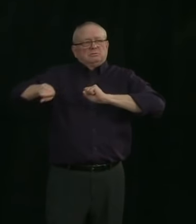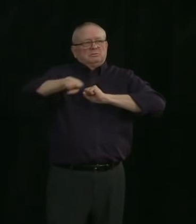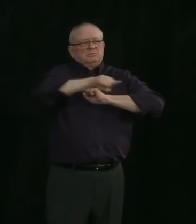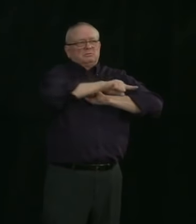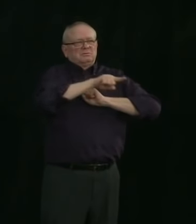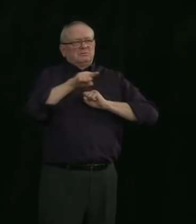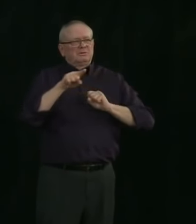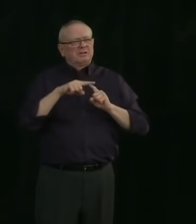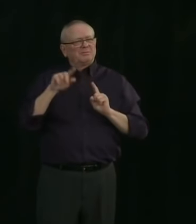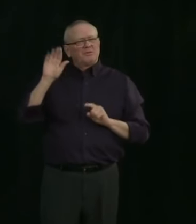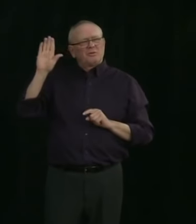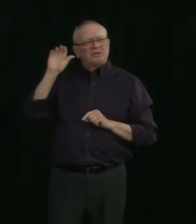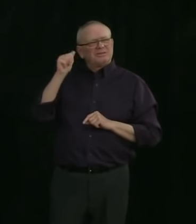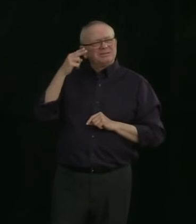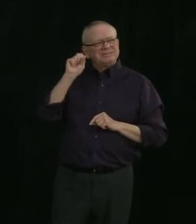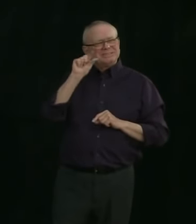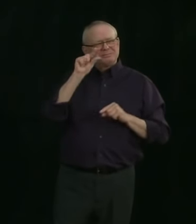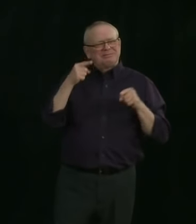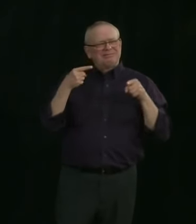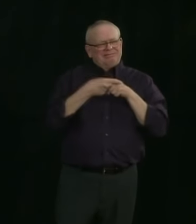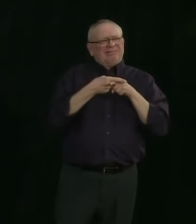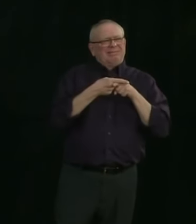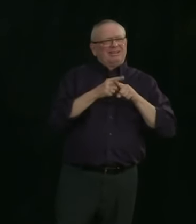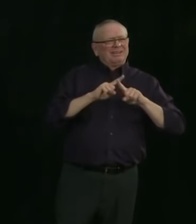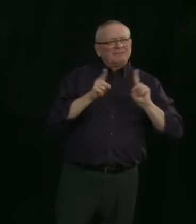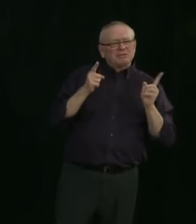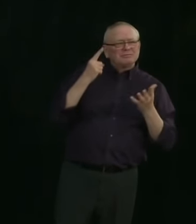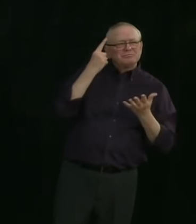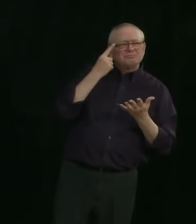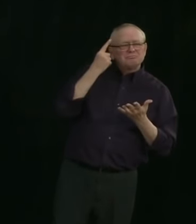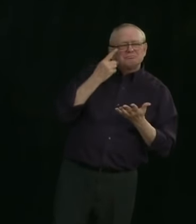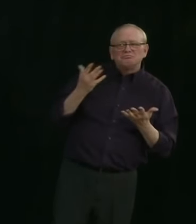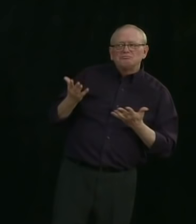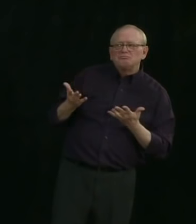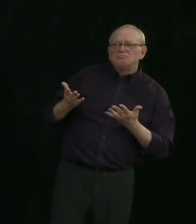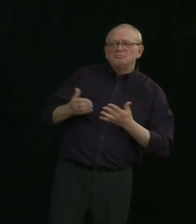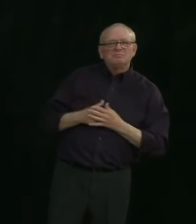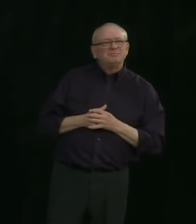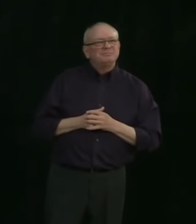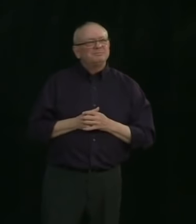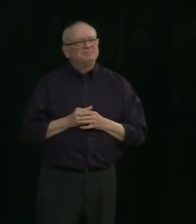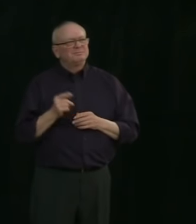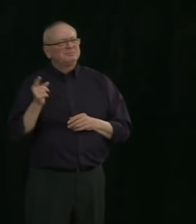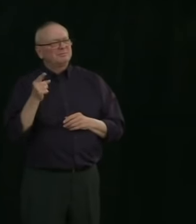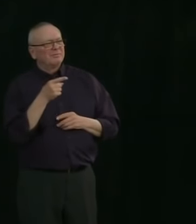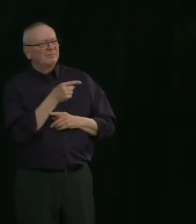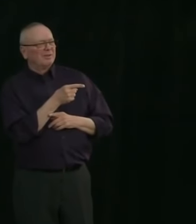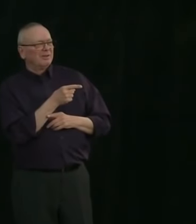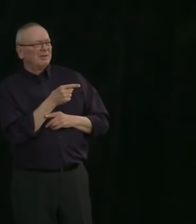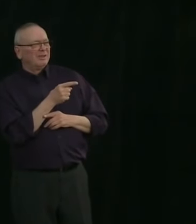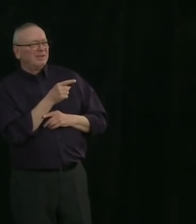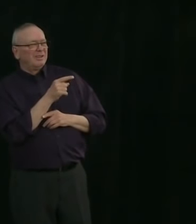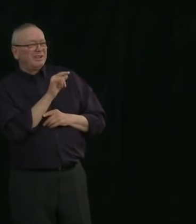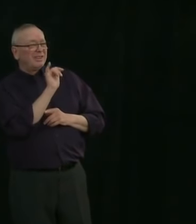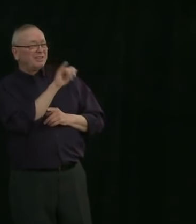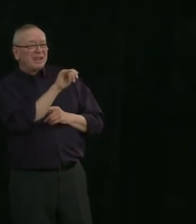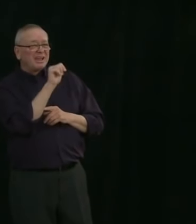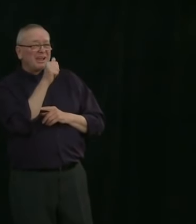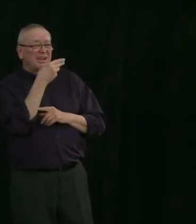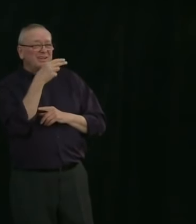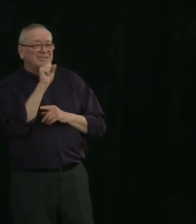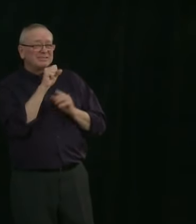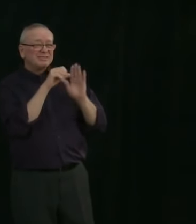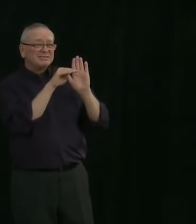different? So are these guidelines that were just released today? Is that, or? I believe it was